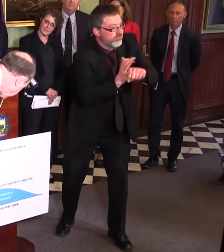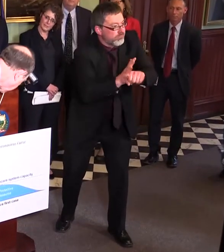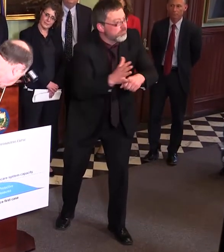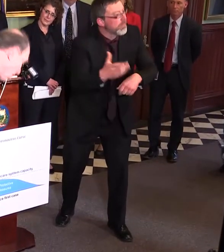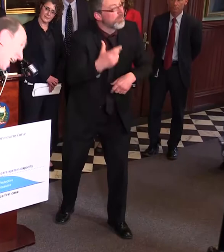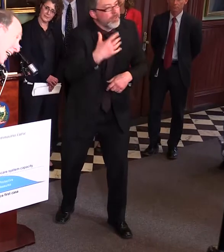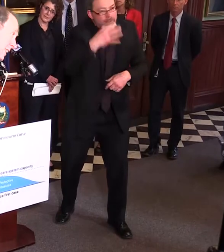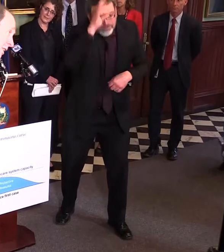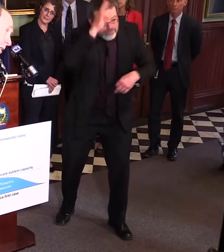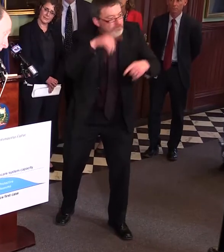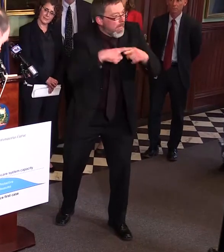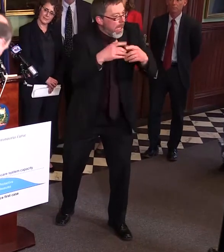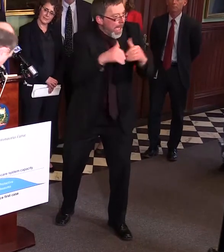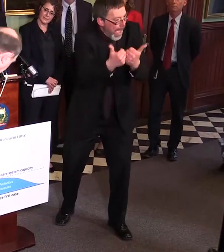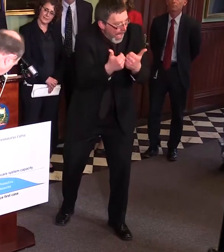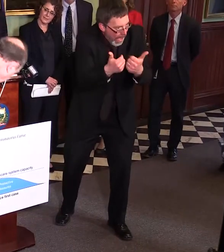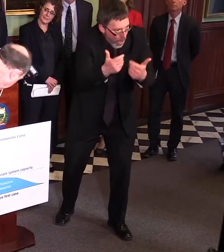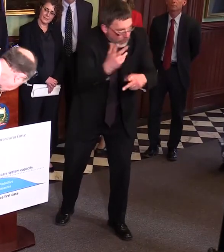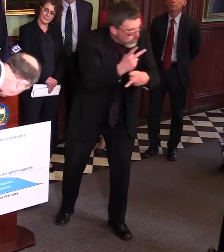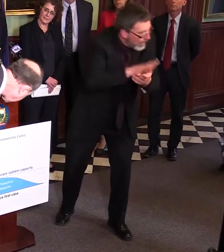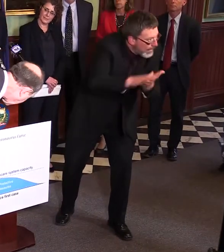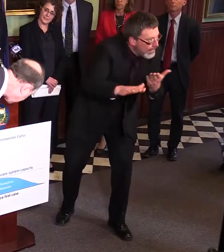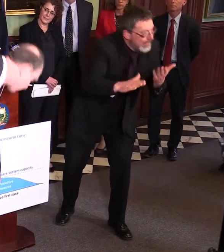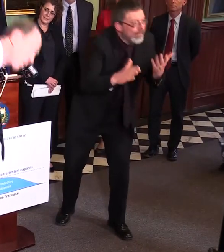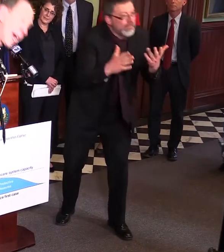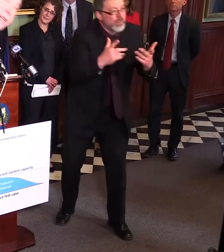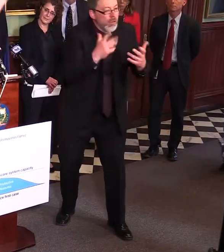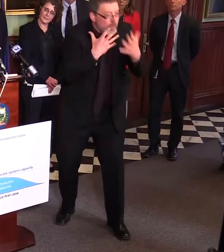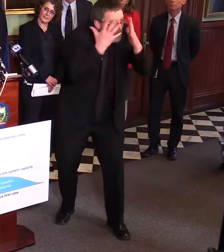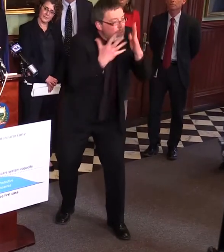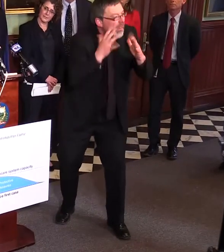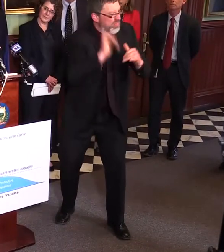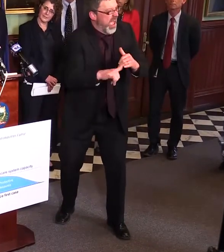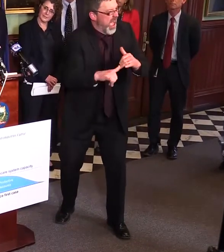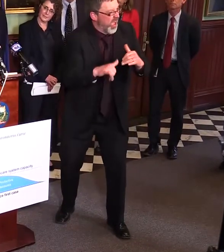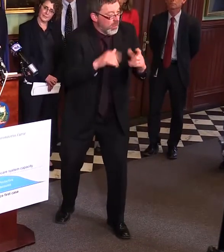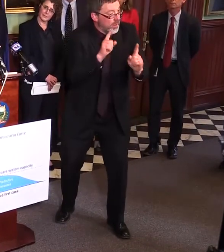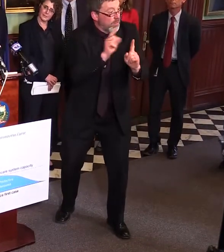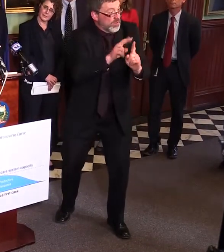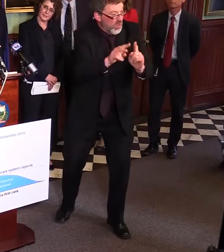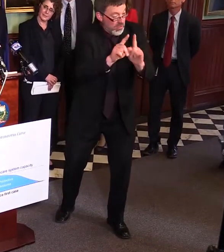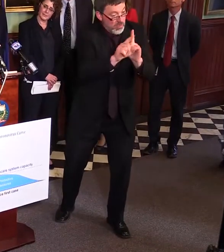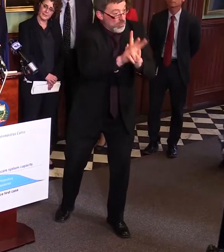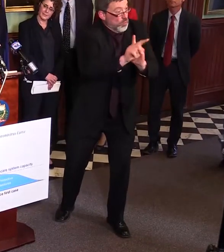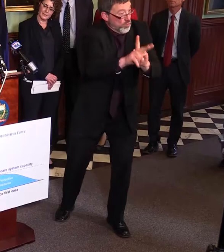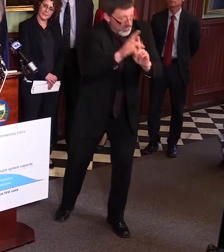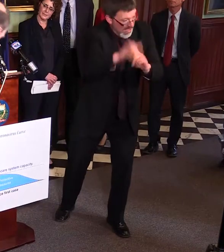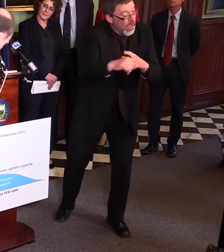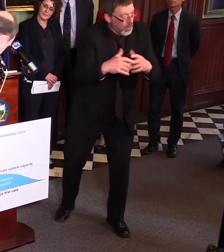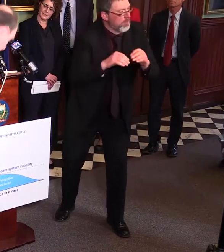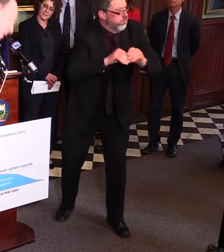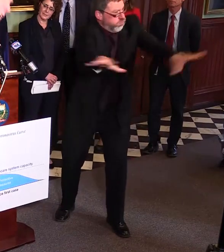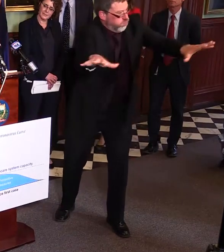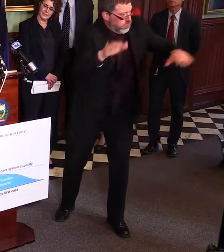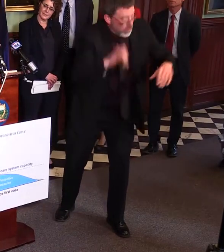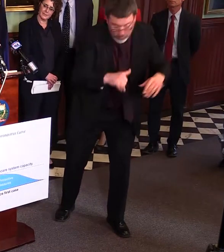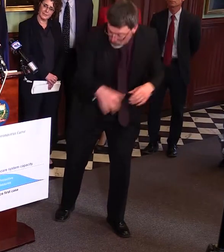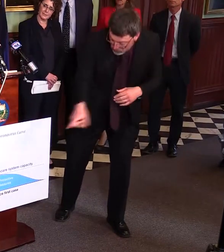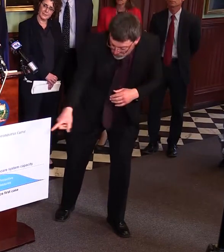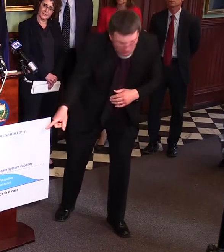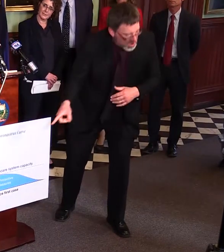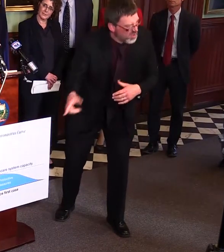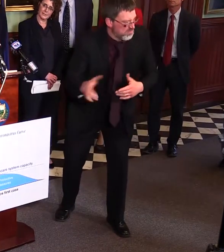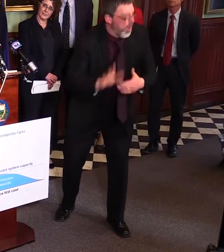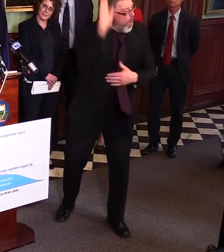dramatic rise, and seemingly as dramatic a fall after a period of time. If I could use